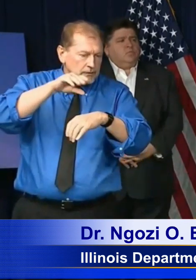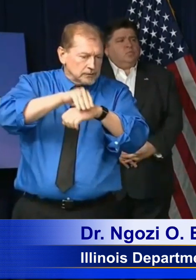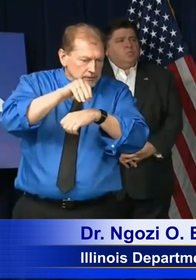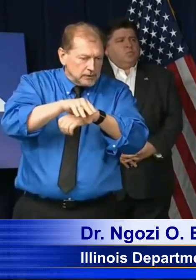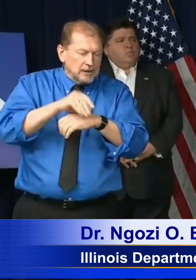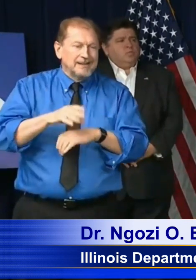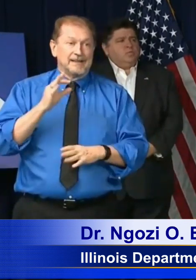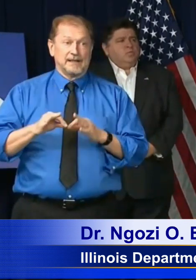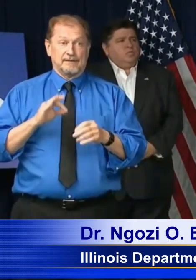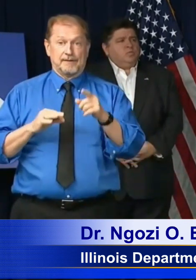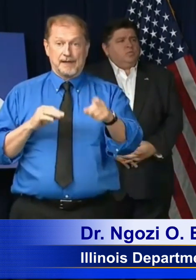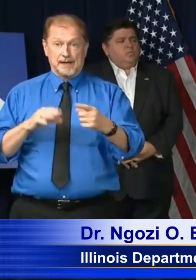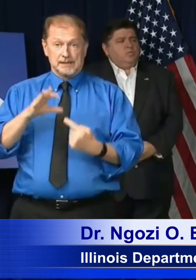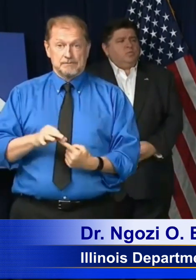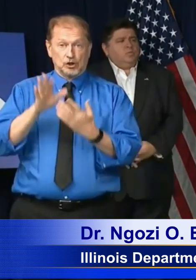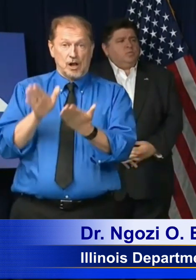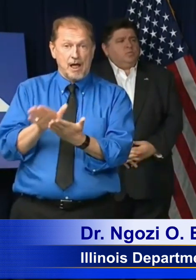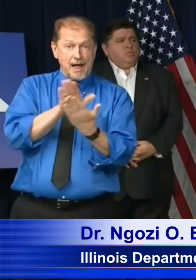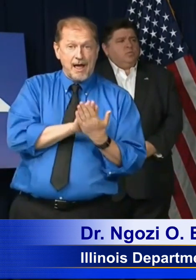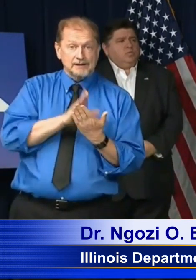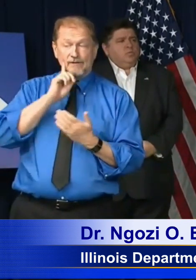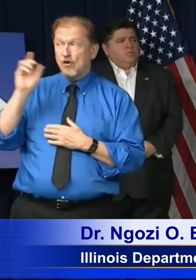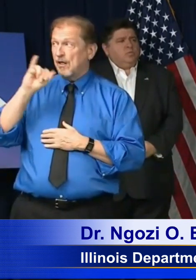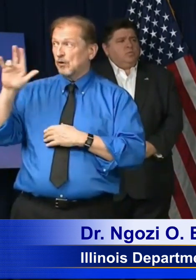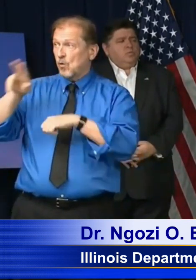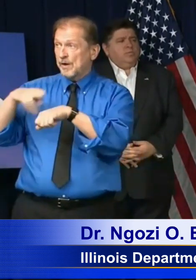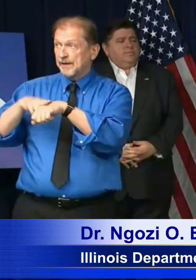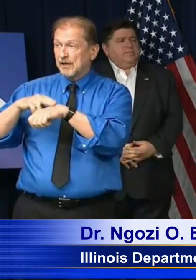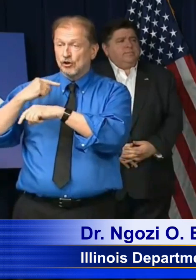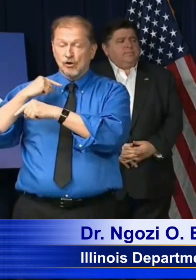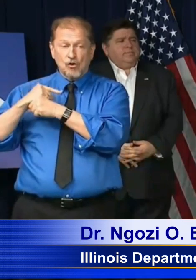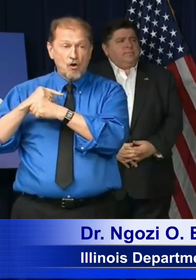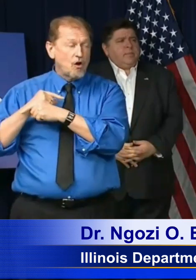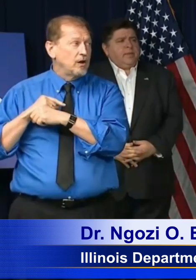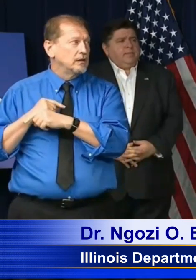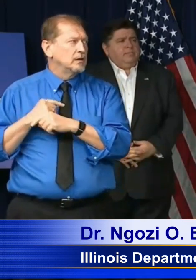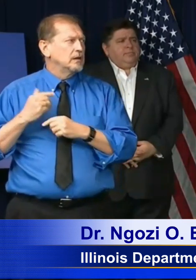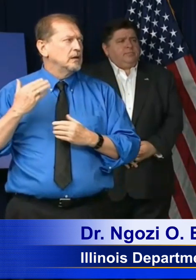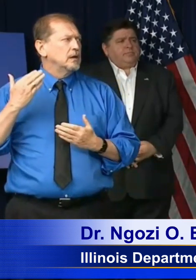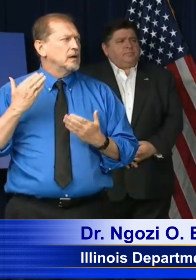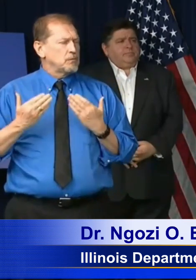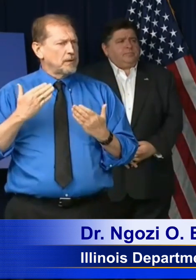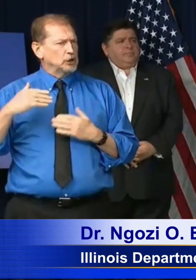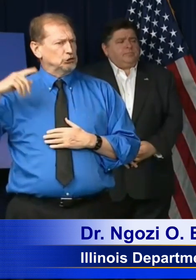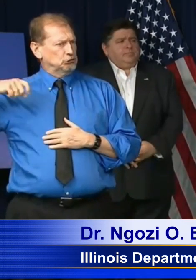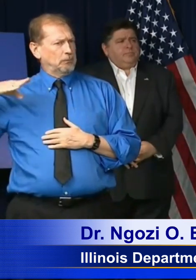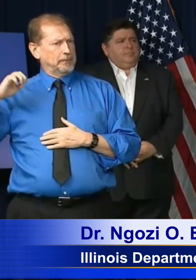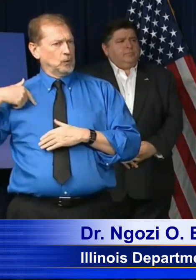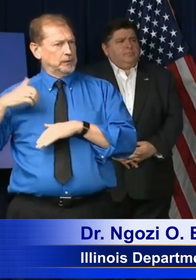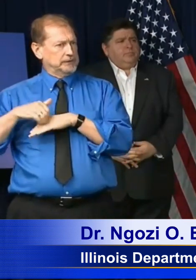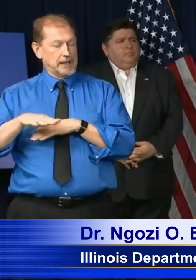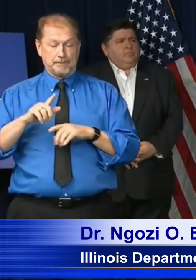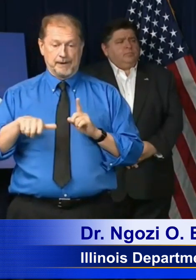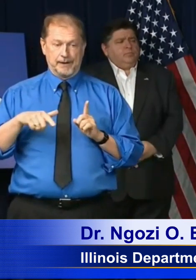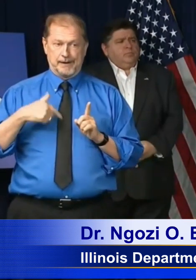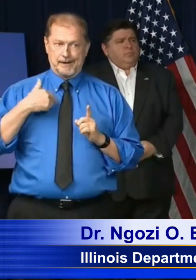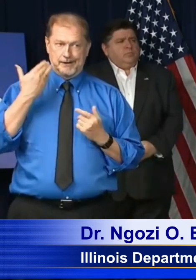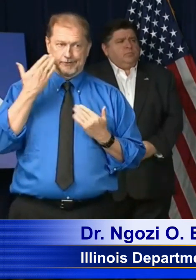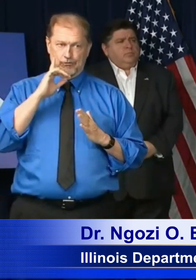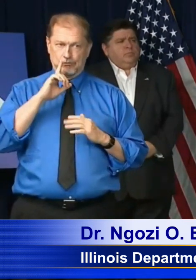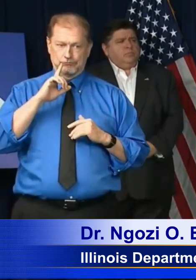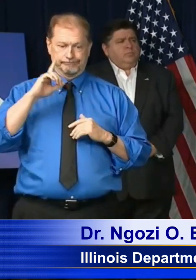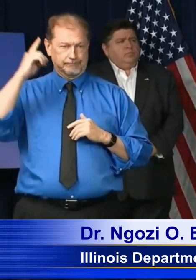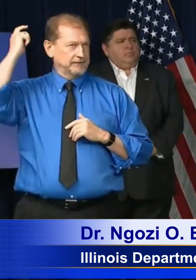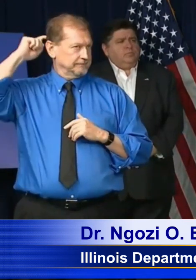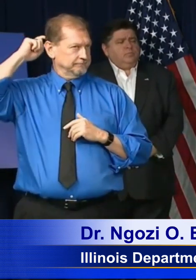special request for Illinois National Guard, we probably would have fulfilled it. I can't tell you off the top of my head, but we are